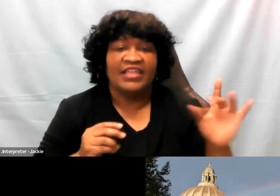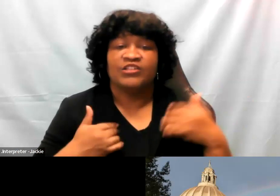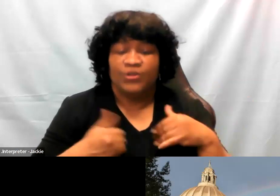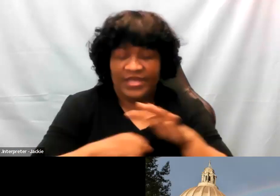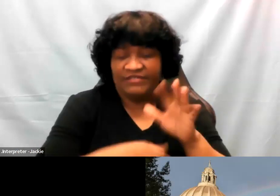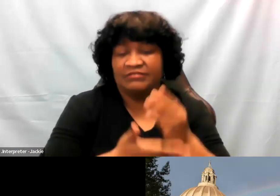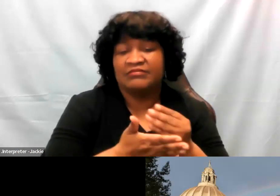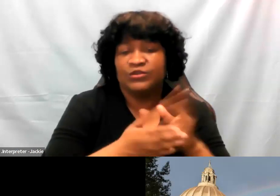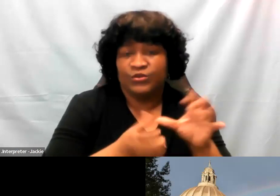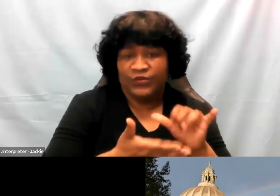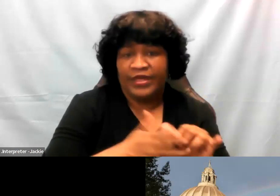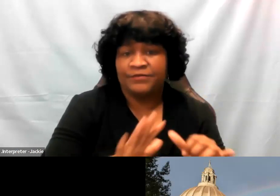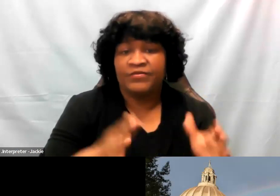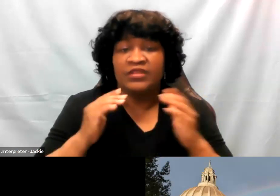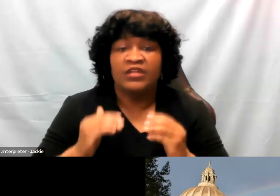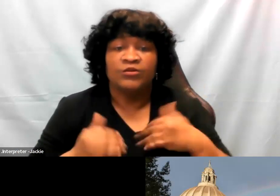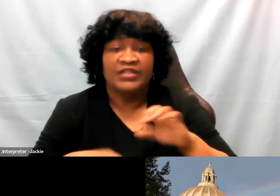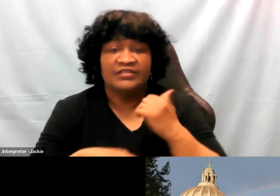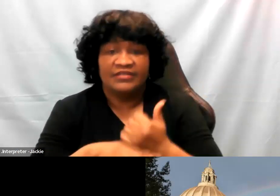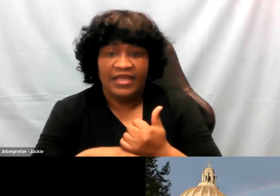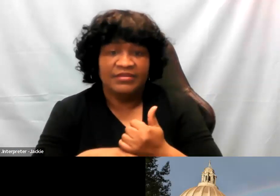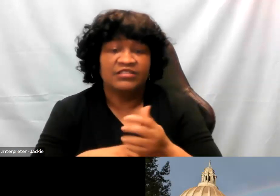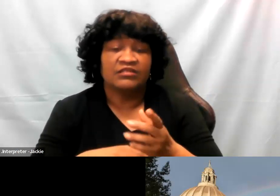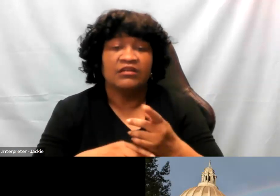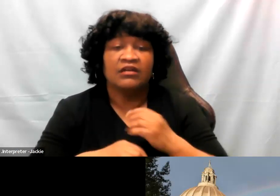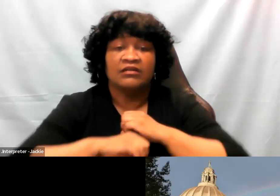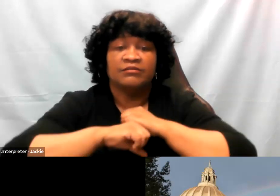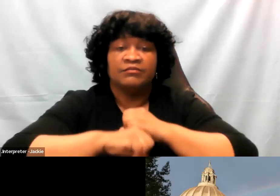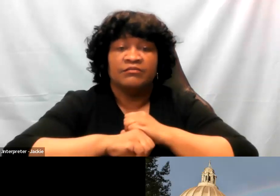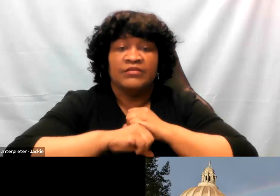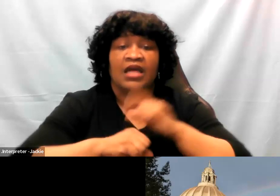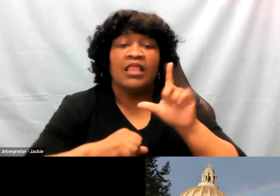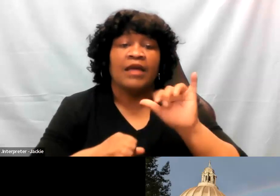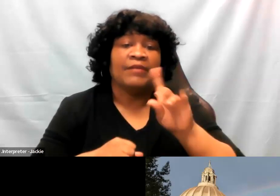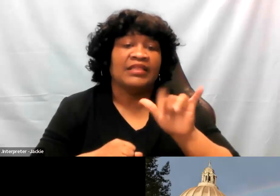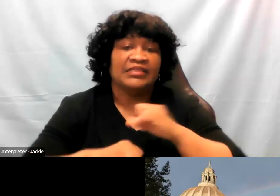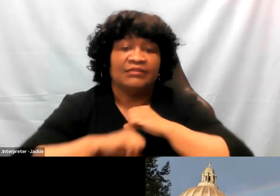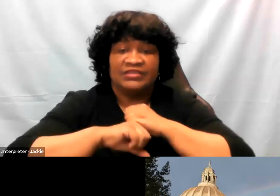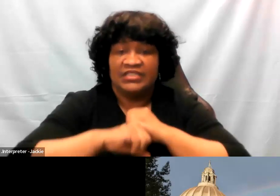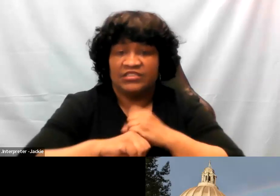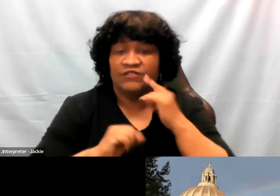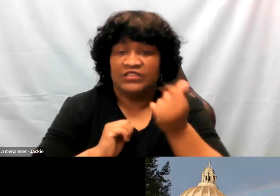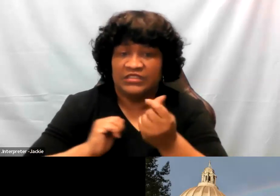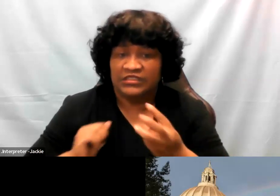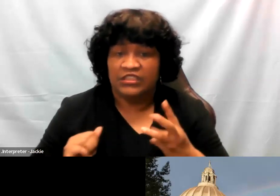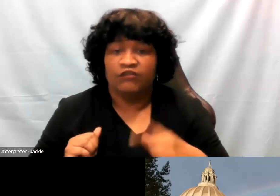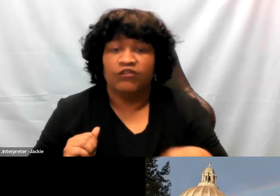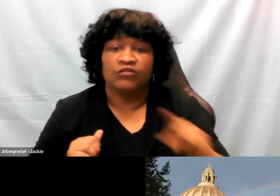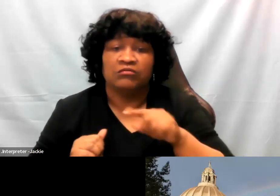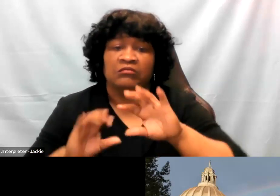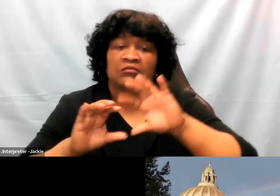do that. We did establish liability protection for several of the entities involved in doing this